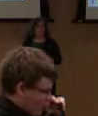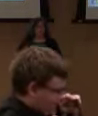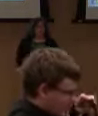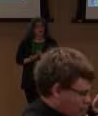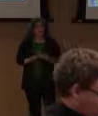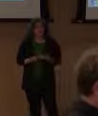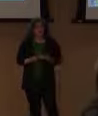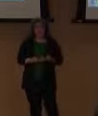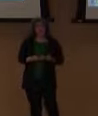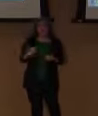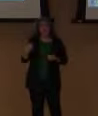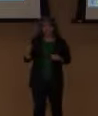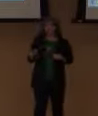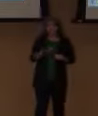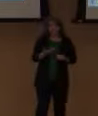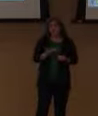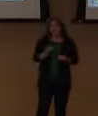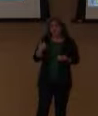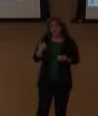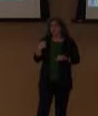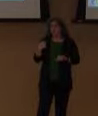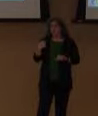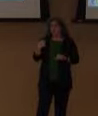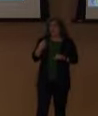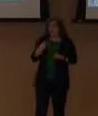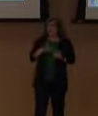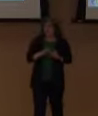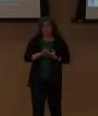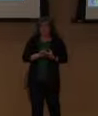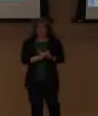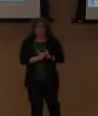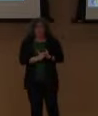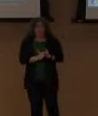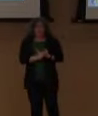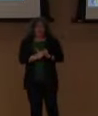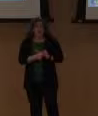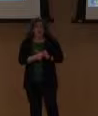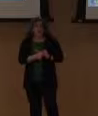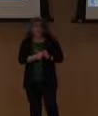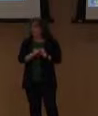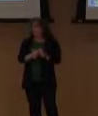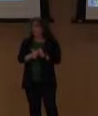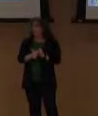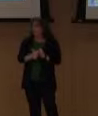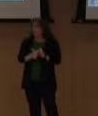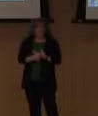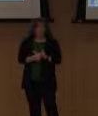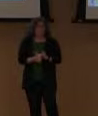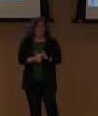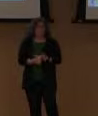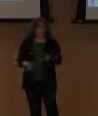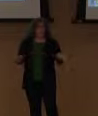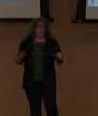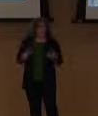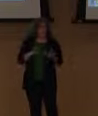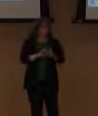be successful. And part of that is because there may not be access to the education in their